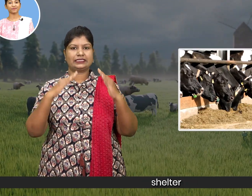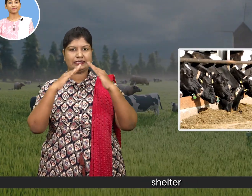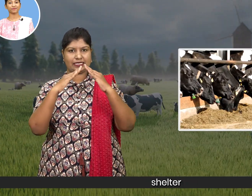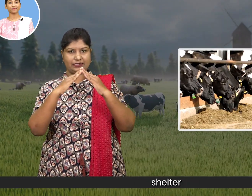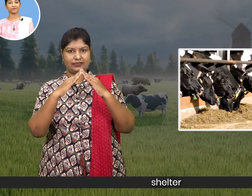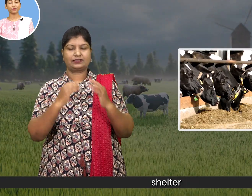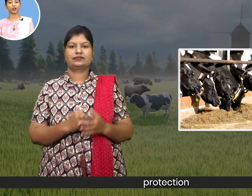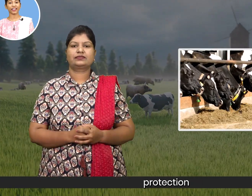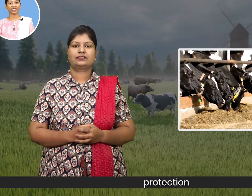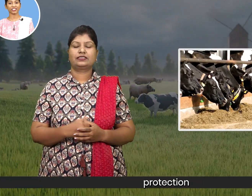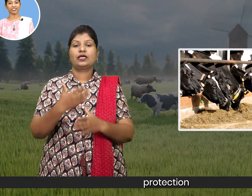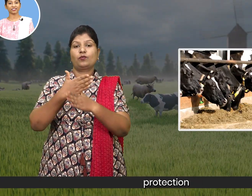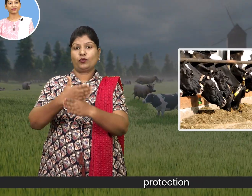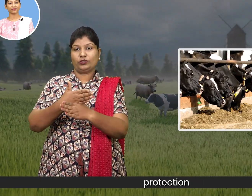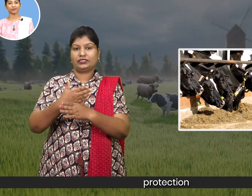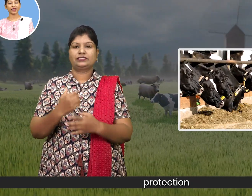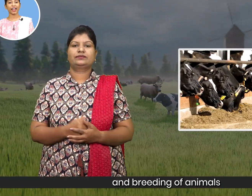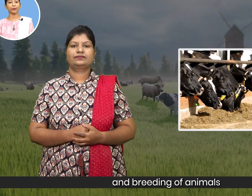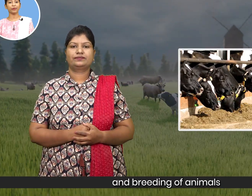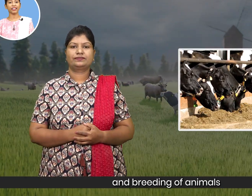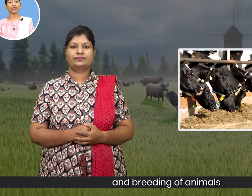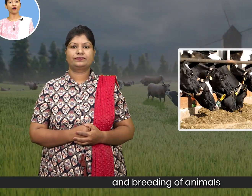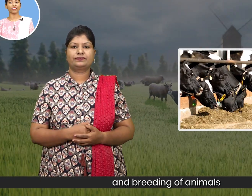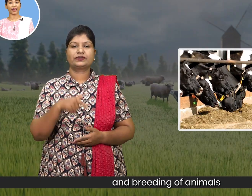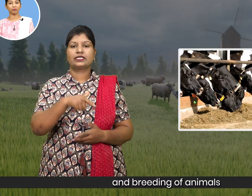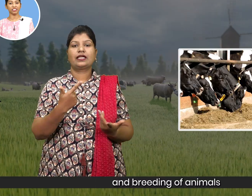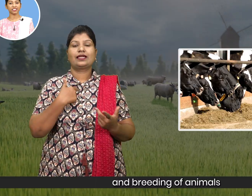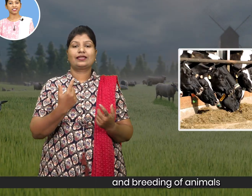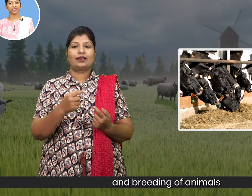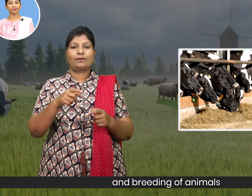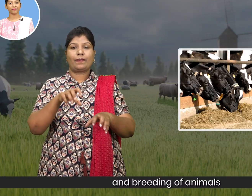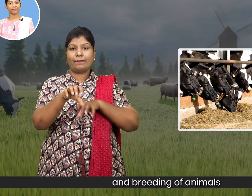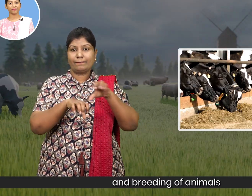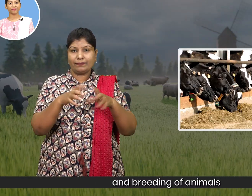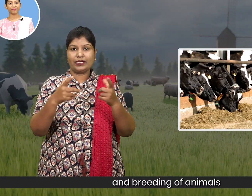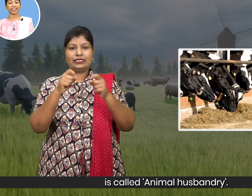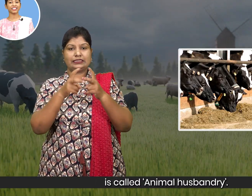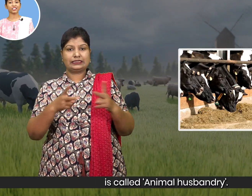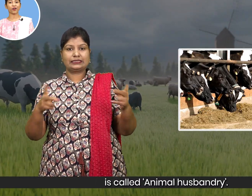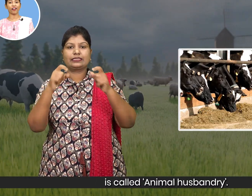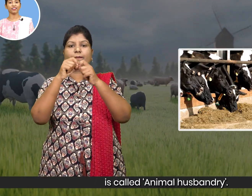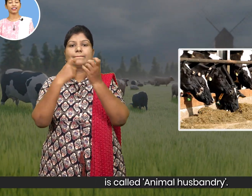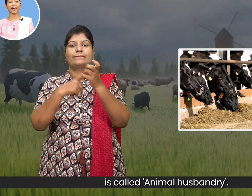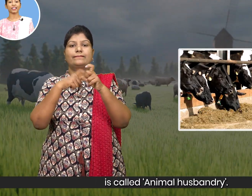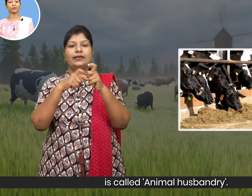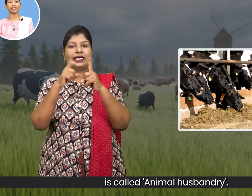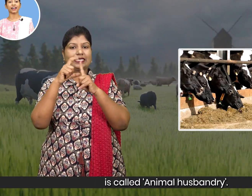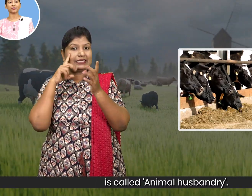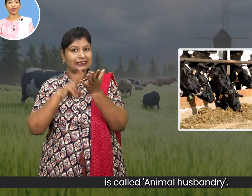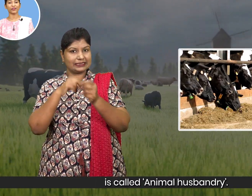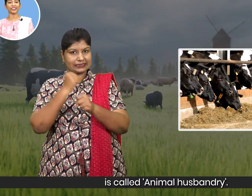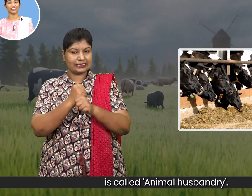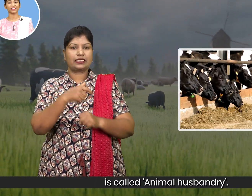shelter, protection, and breeding of animals is called